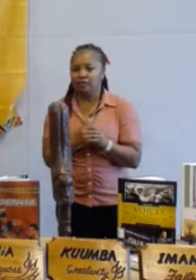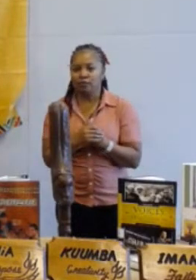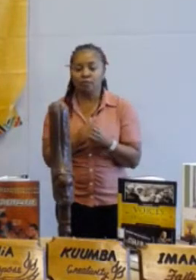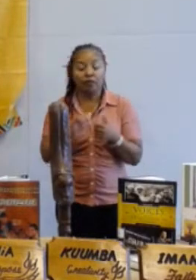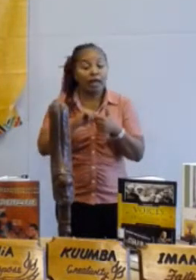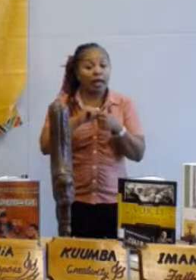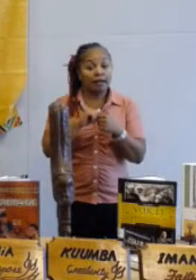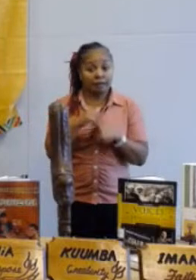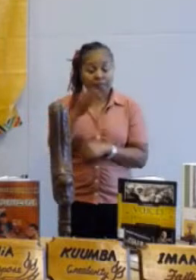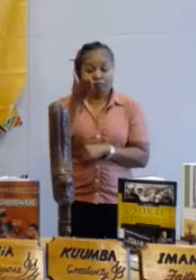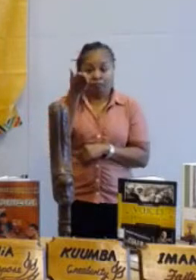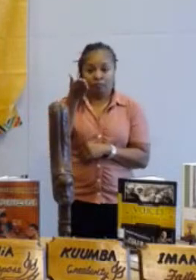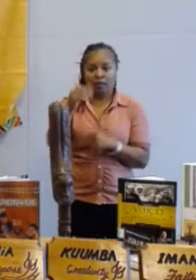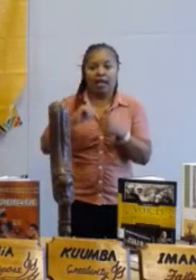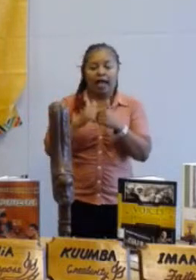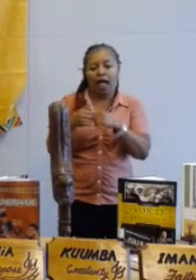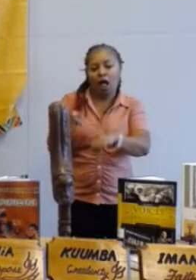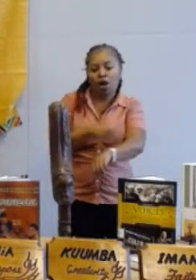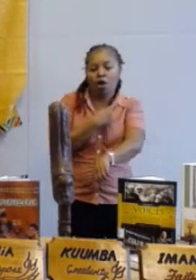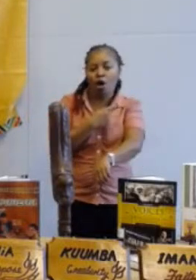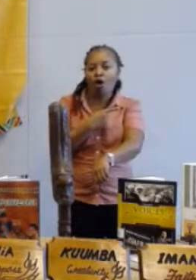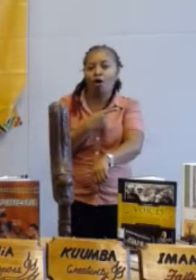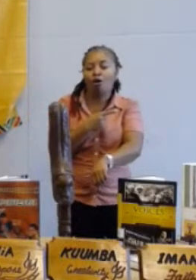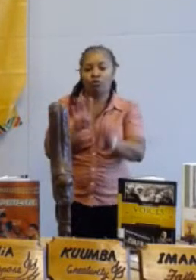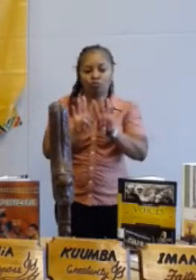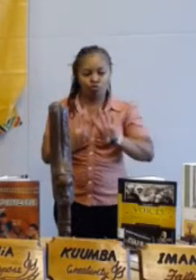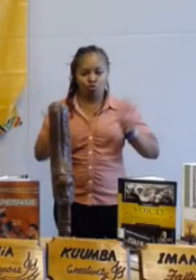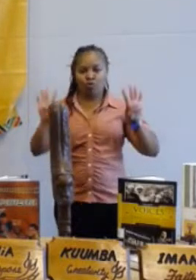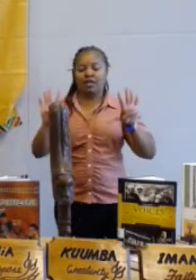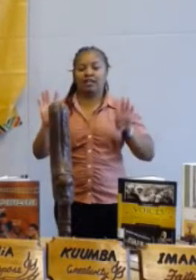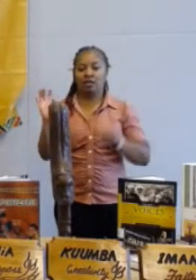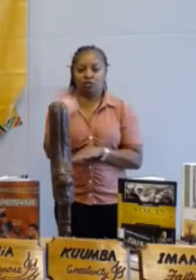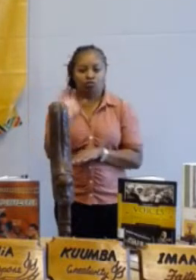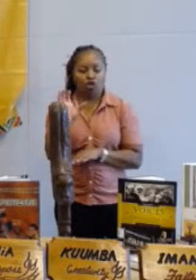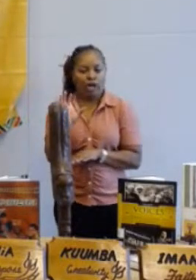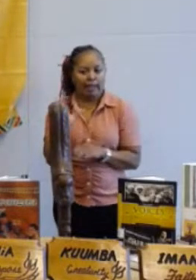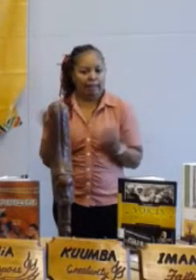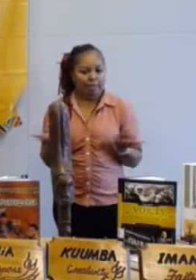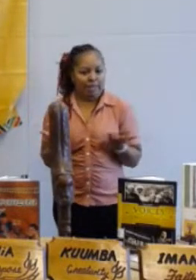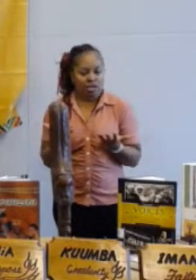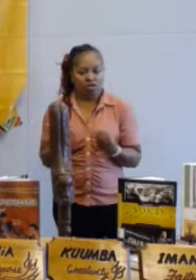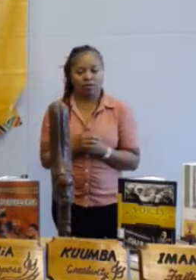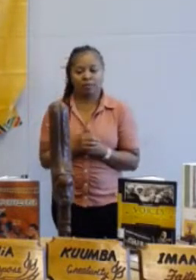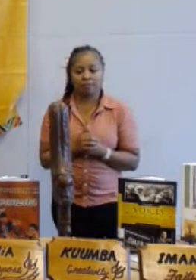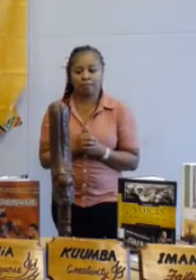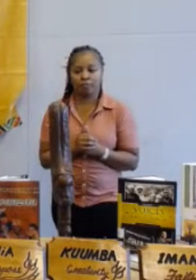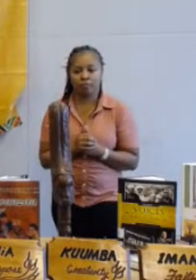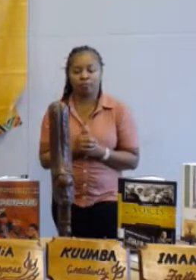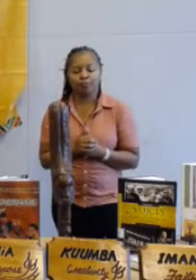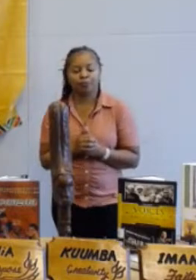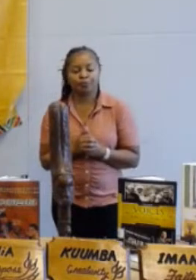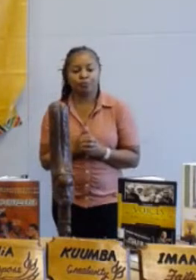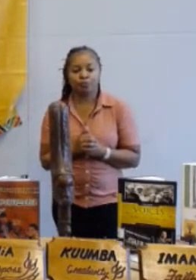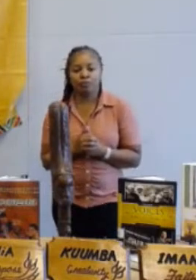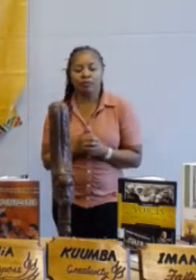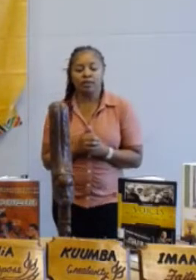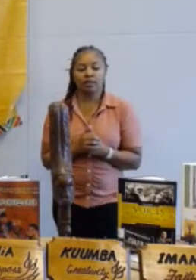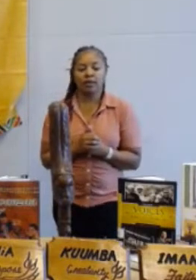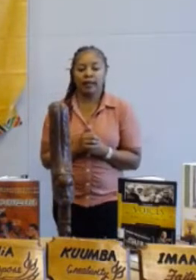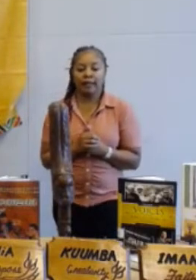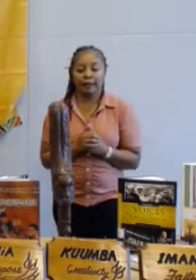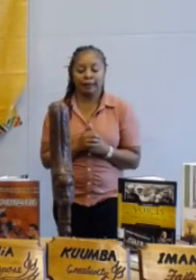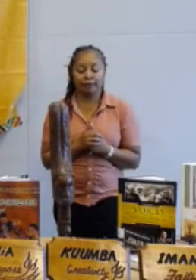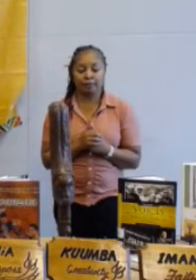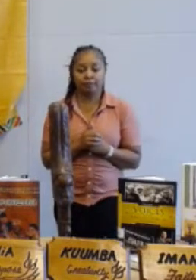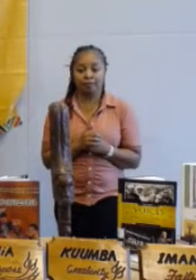How long has Kwanzaa Charlotte been in existence in our city? So the question is, how long has Kwanzaa Charlotte been in existence in